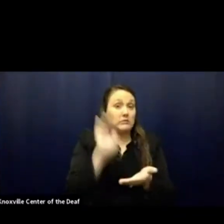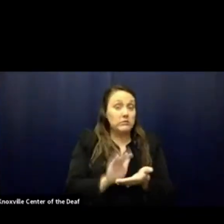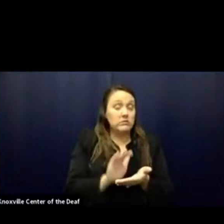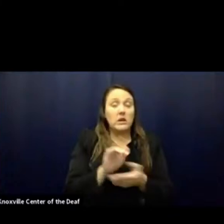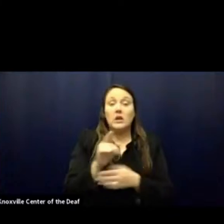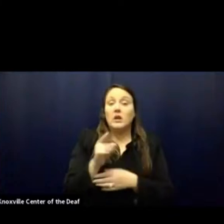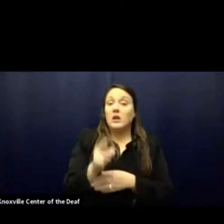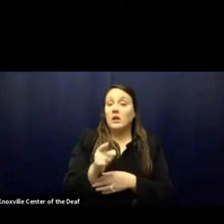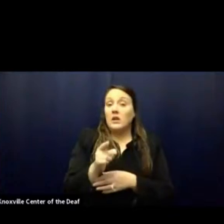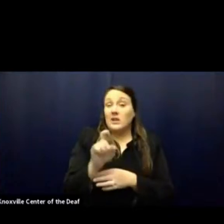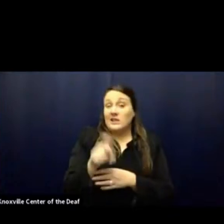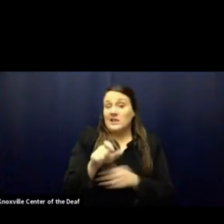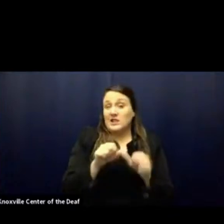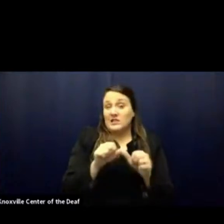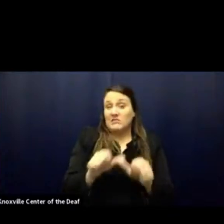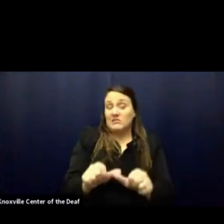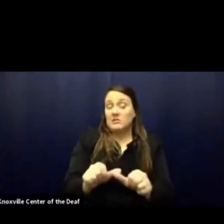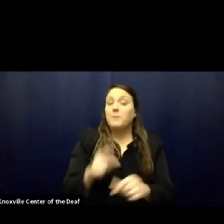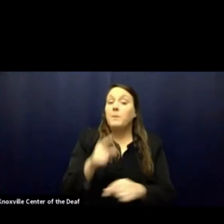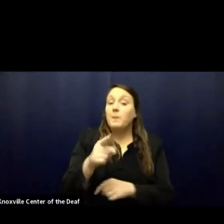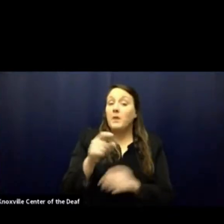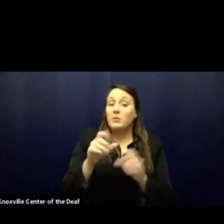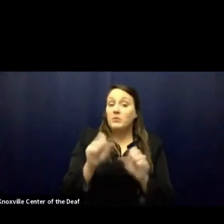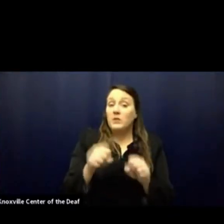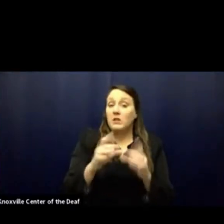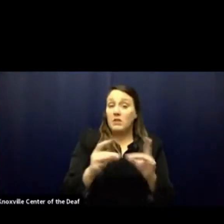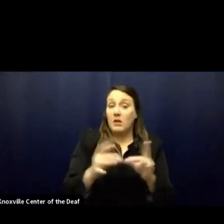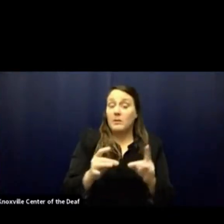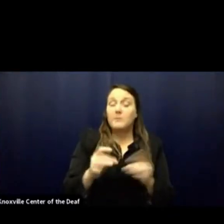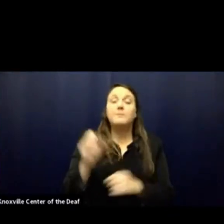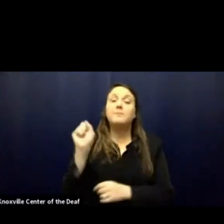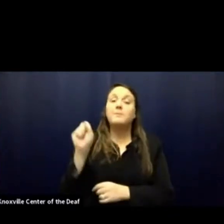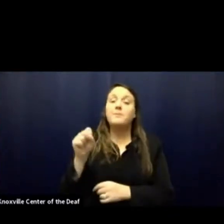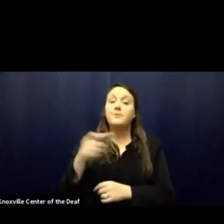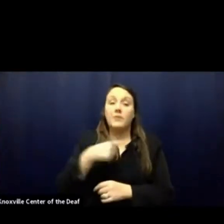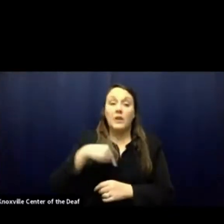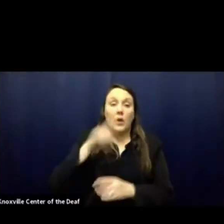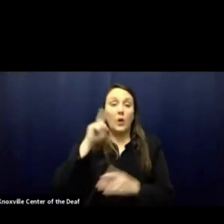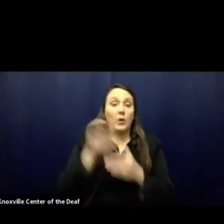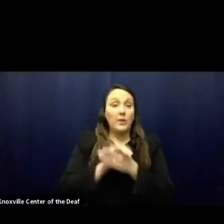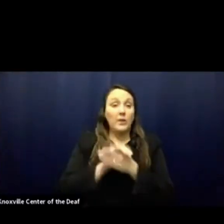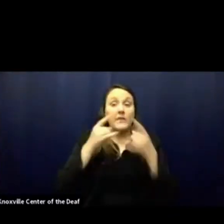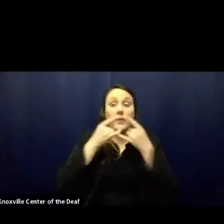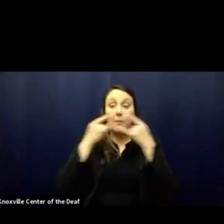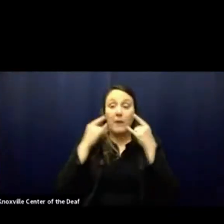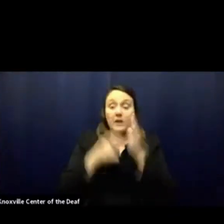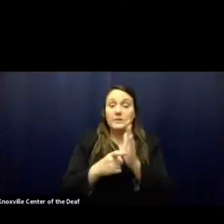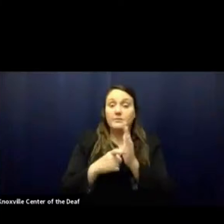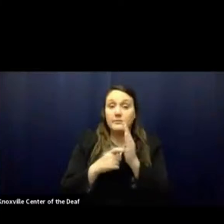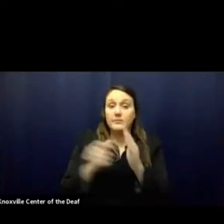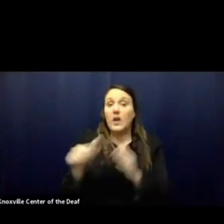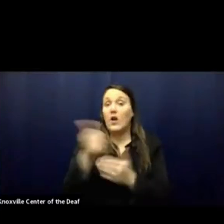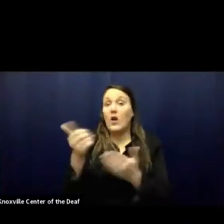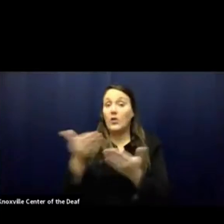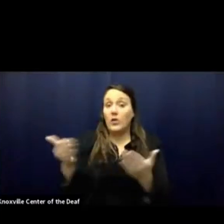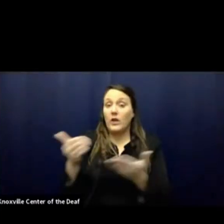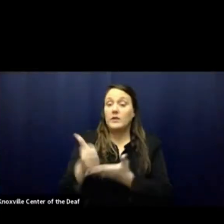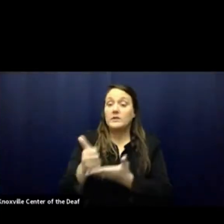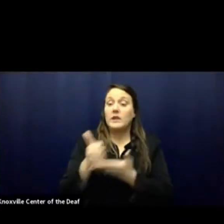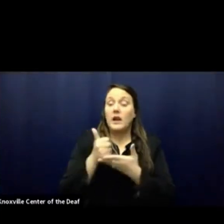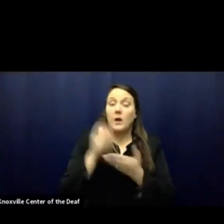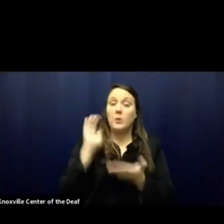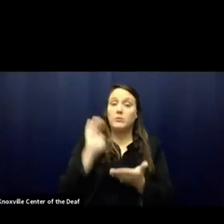Sure. So yes, we do believe that the mask mandates and other things are helping to bring our